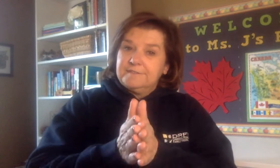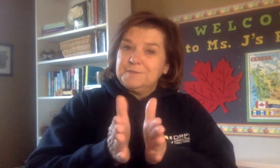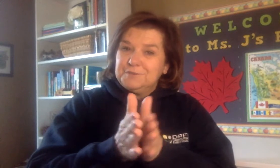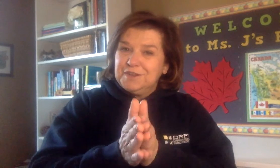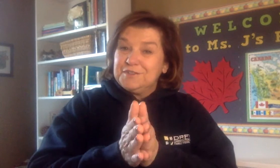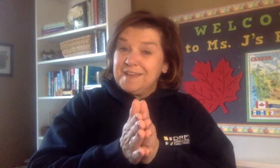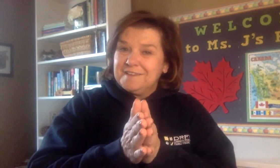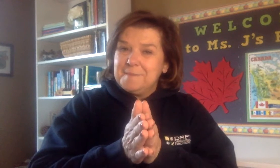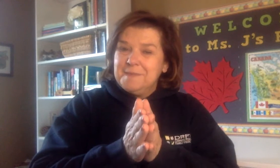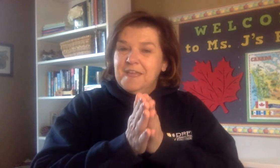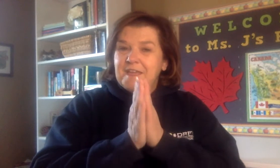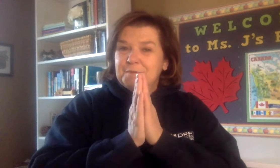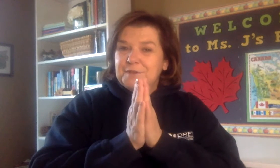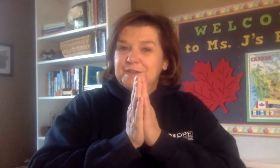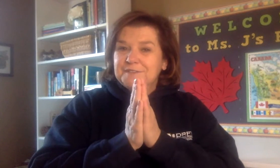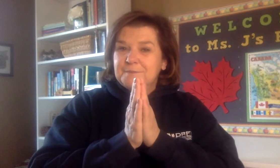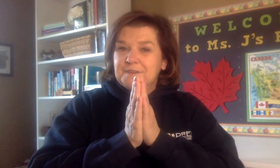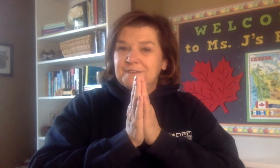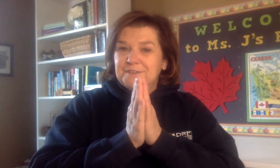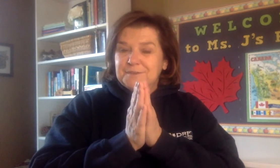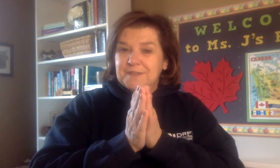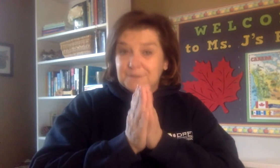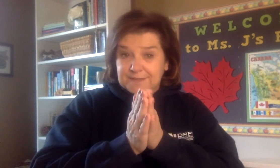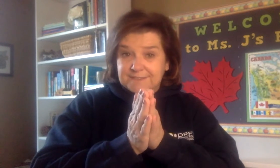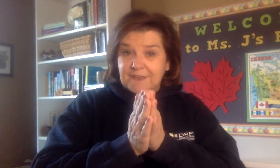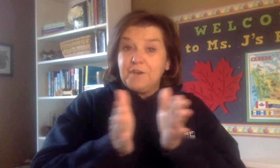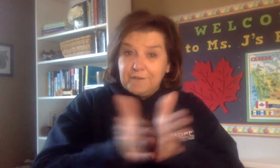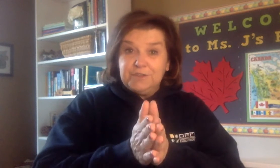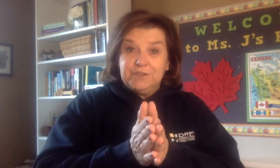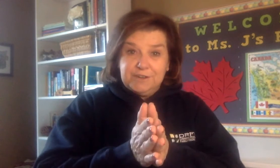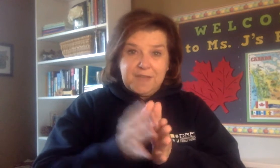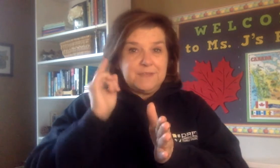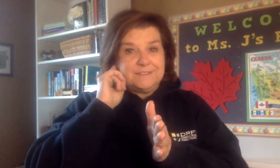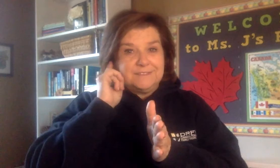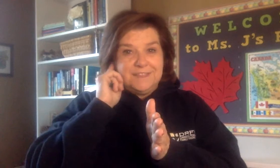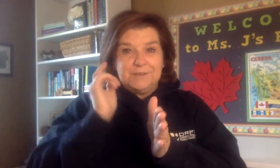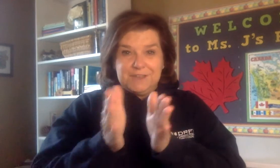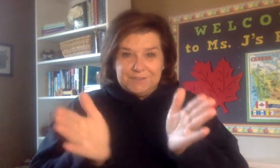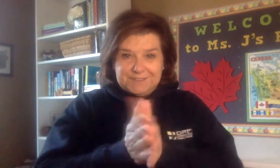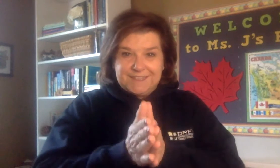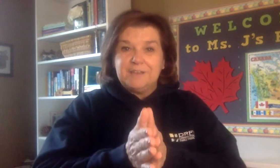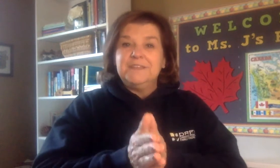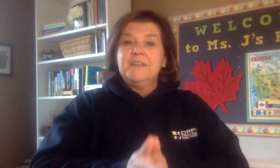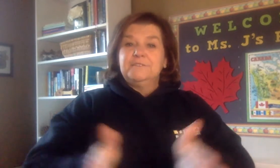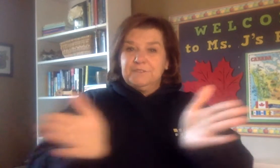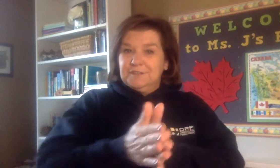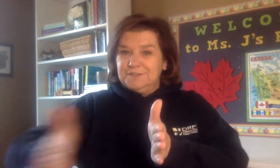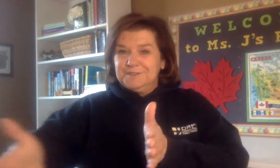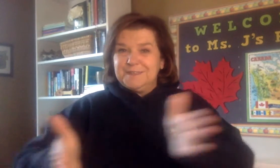Sometimes you'll hear that clap, and when you hear someone doing it who is deaf, often you'll hear that because they don't hear the sound. They'll do something